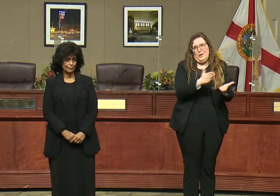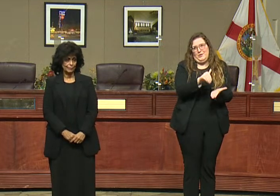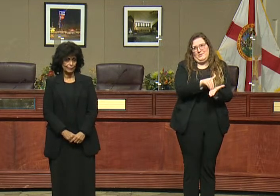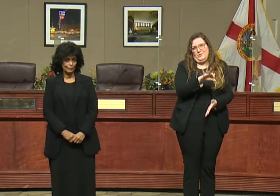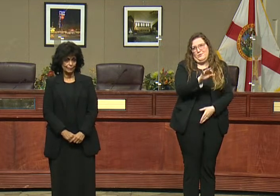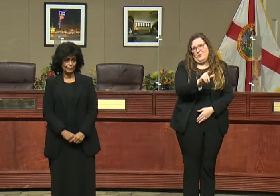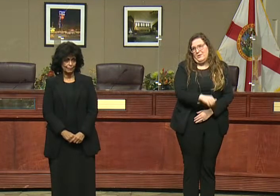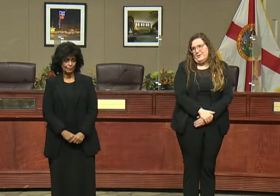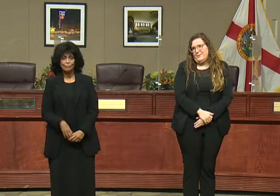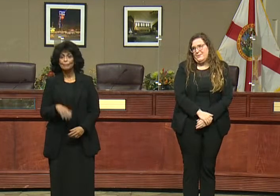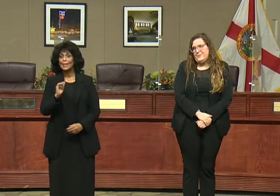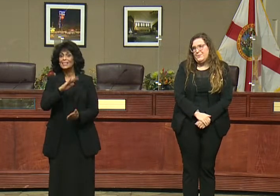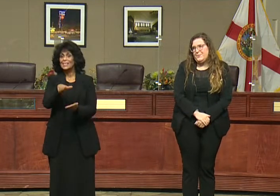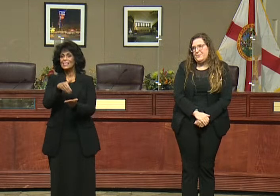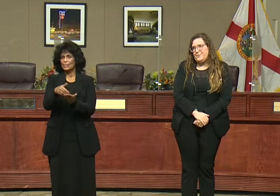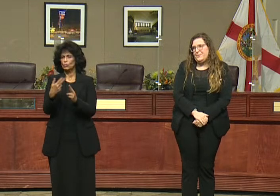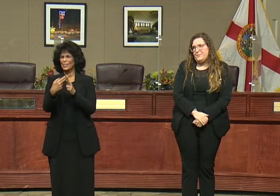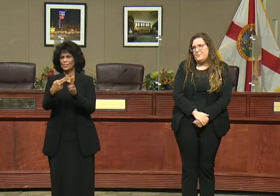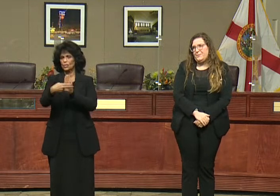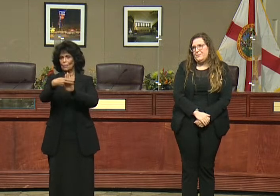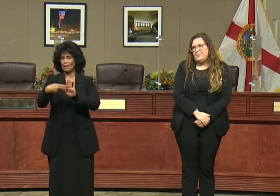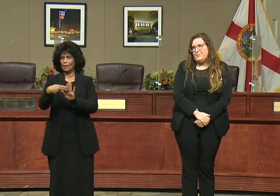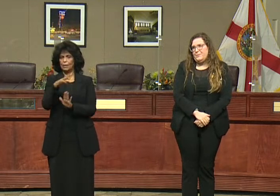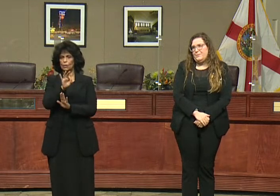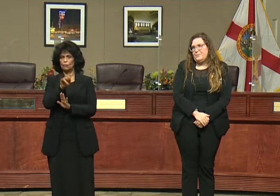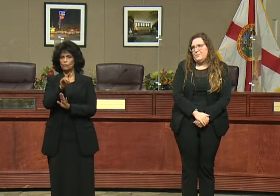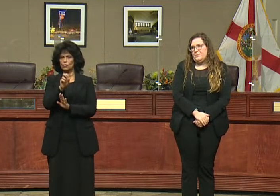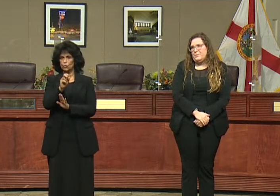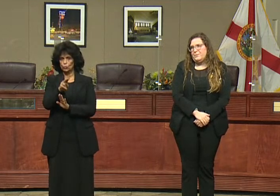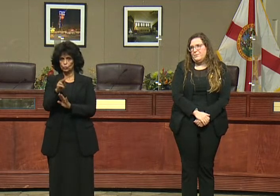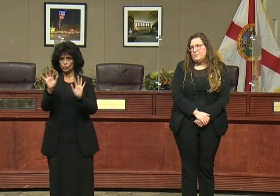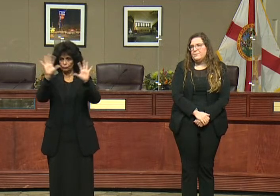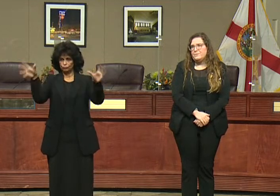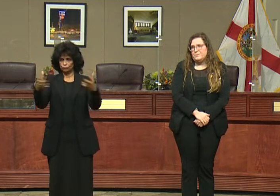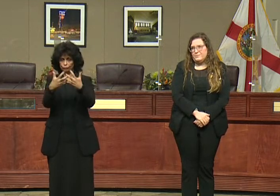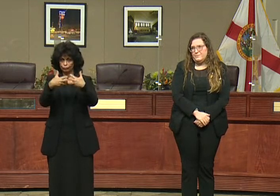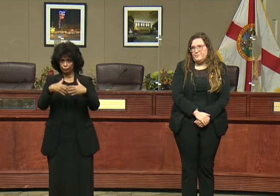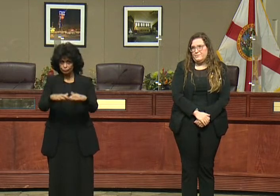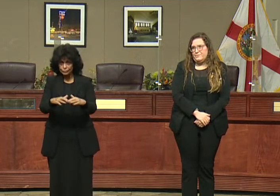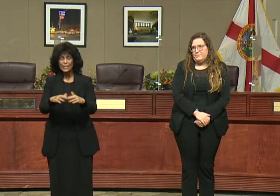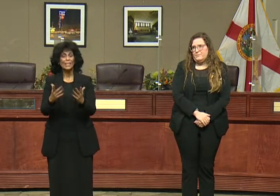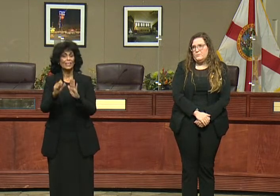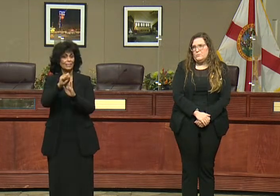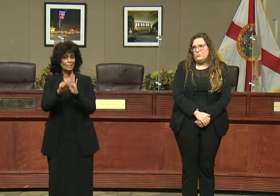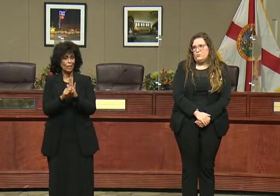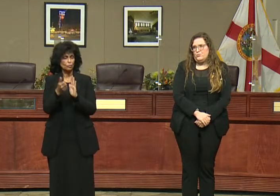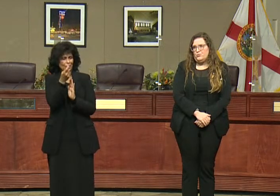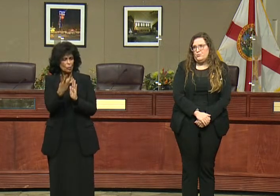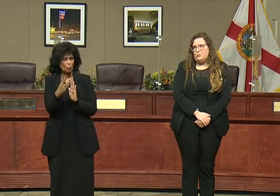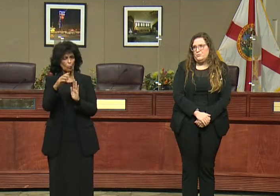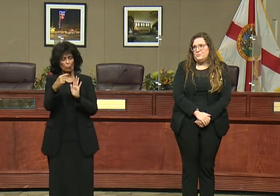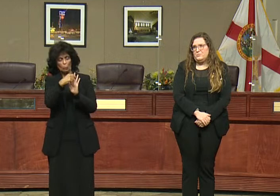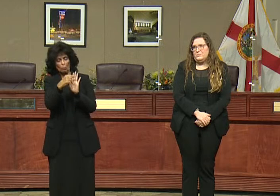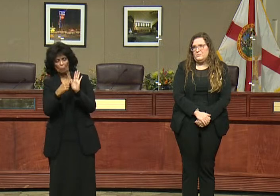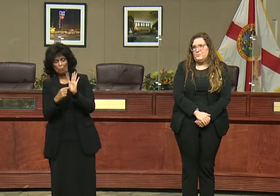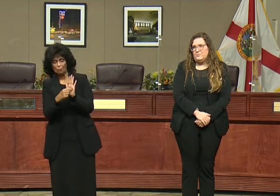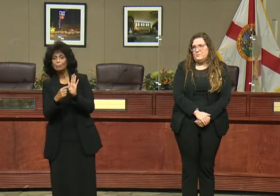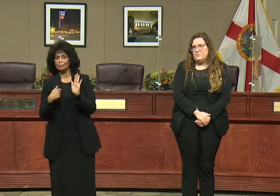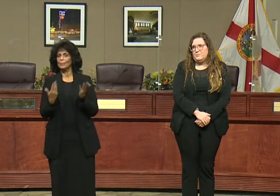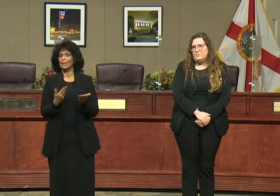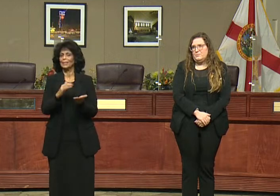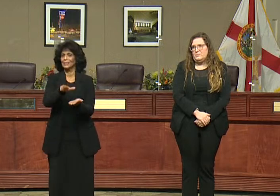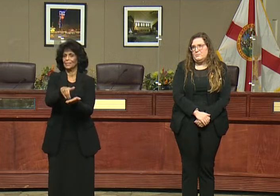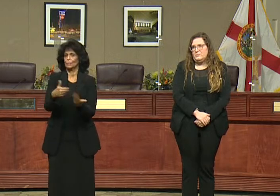El Fusion Center, como él le llama, es uno de pocos que hay a través del estado de Florida. And because of it being